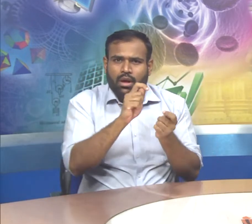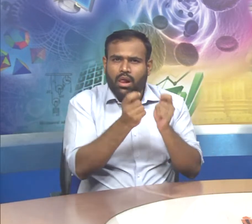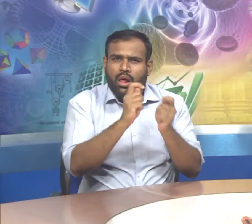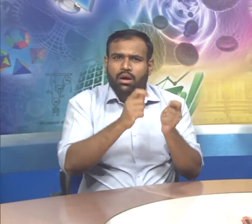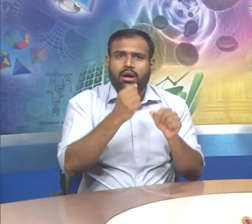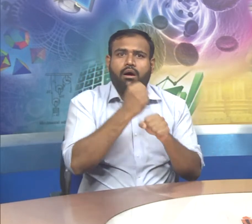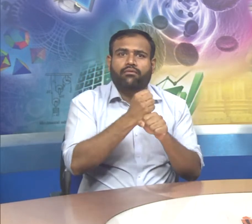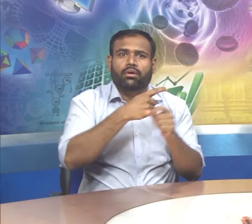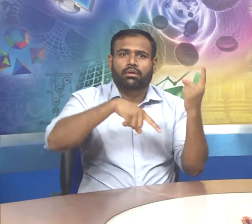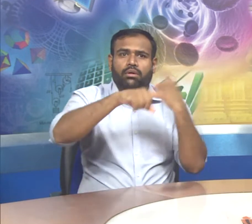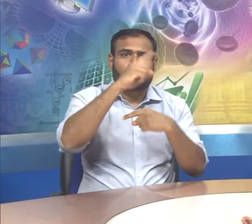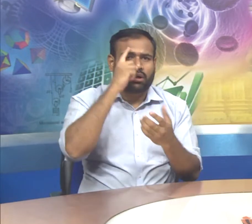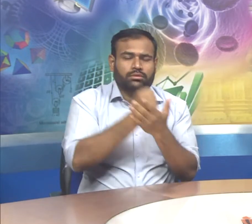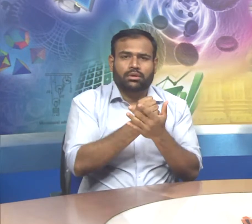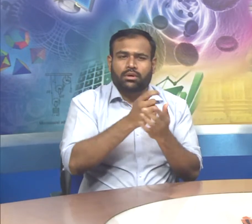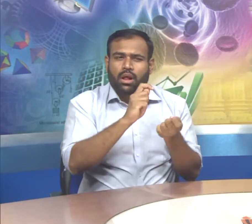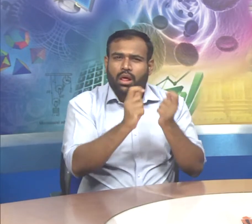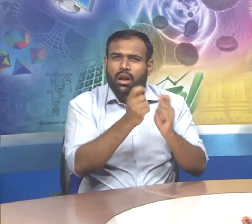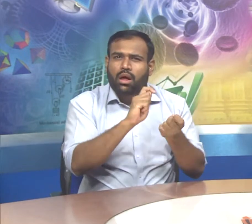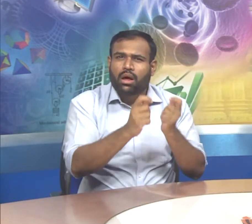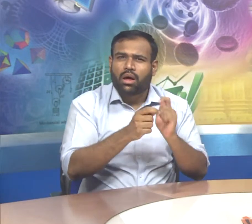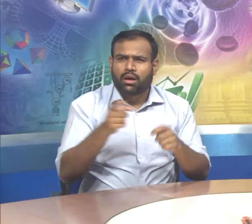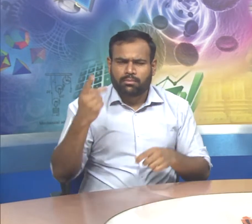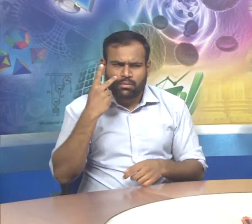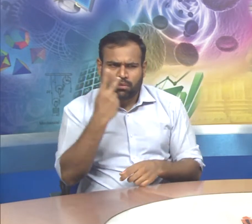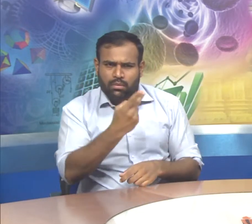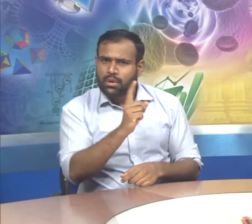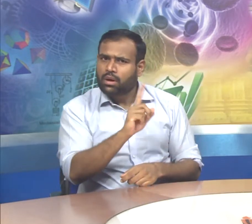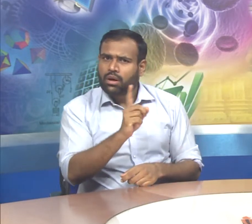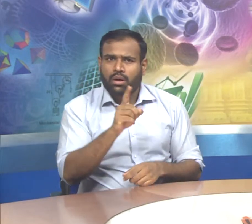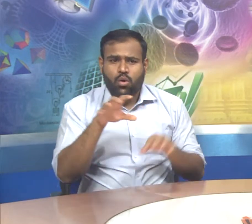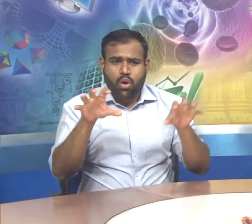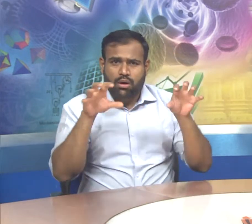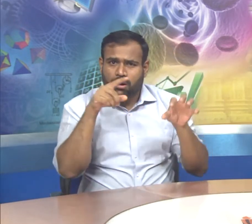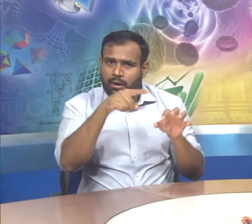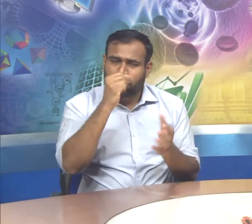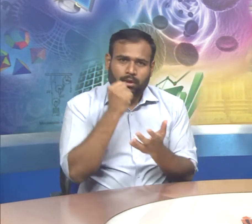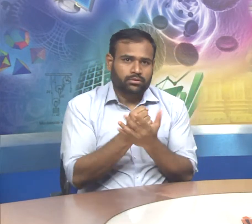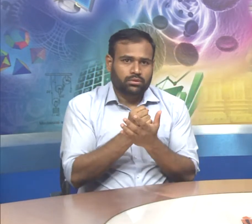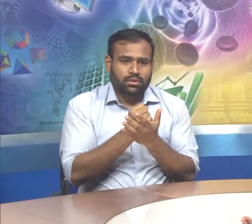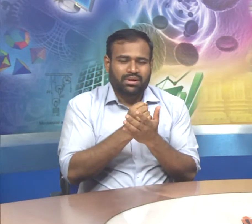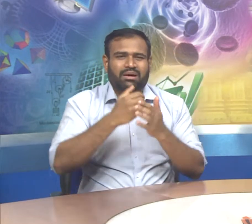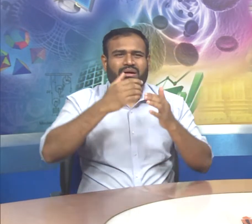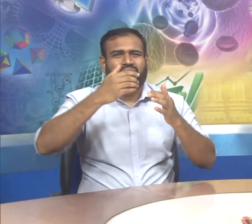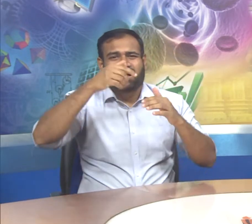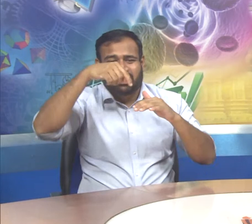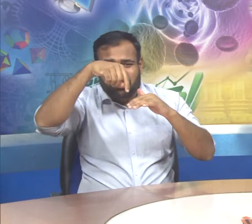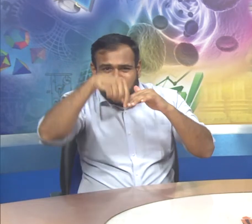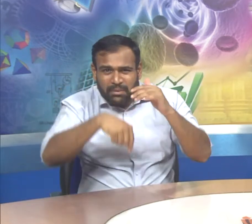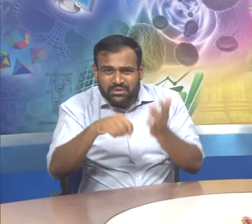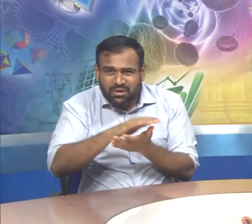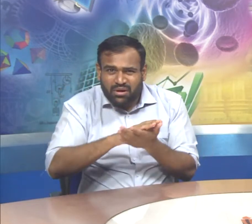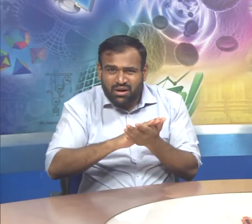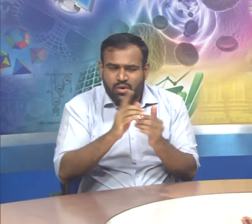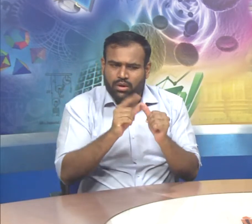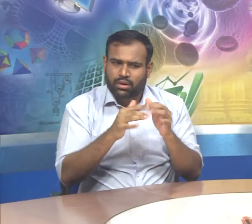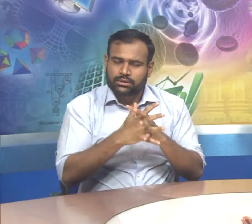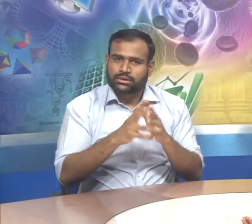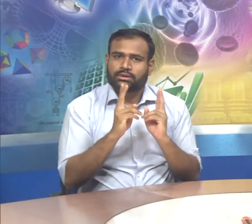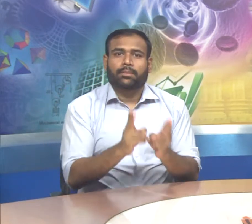violation of fundamental rights, for example, Keshav Nanda Bharti case, where